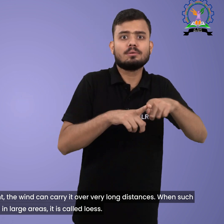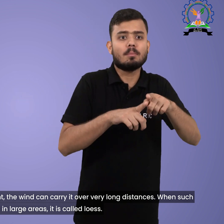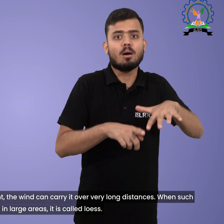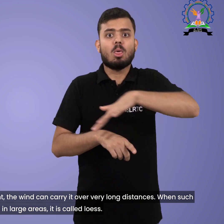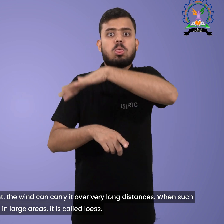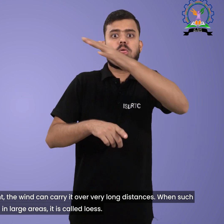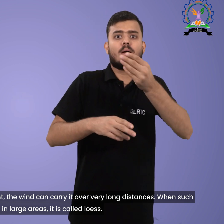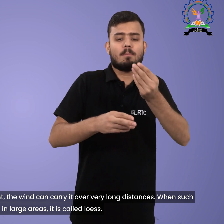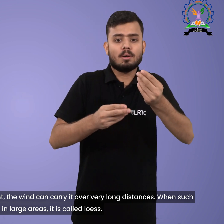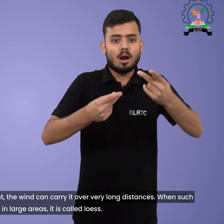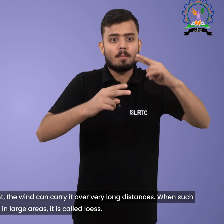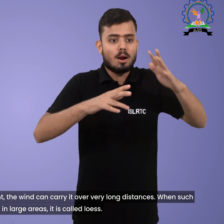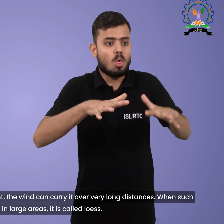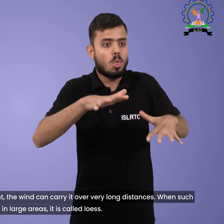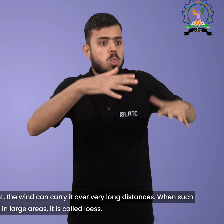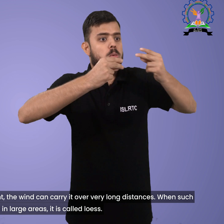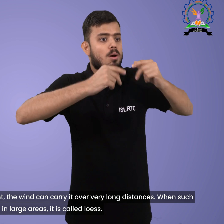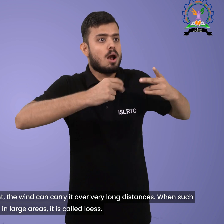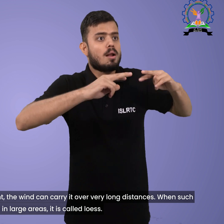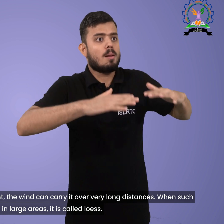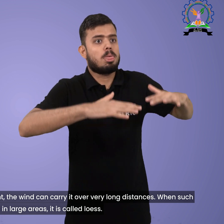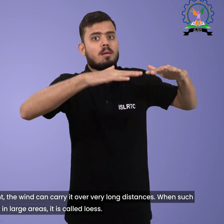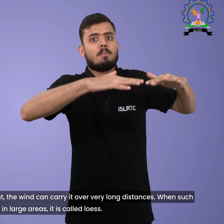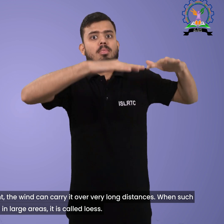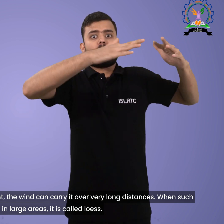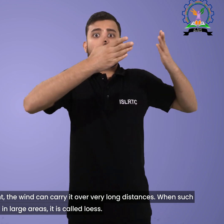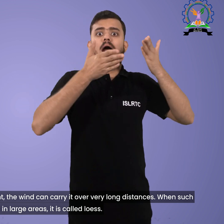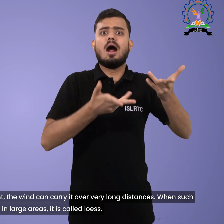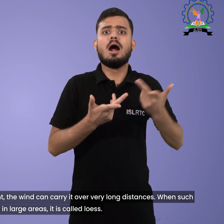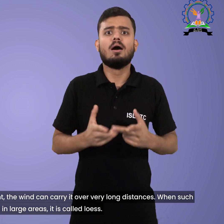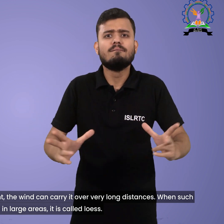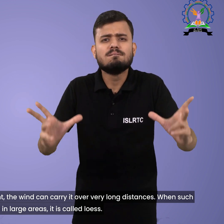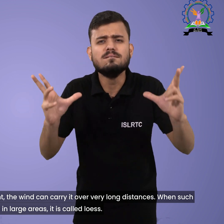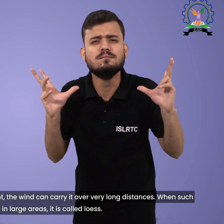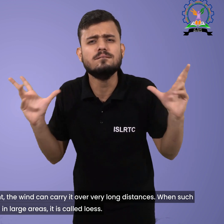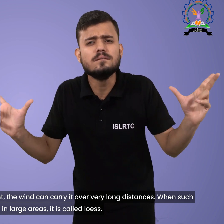is deposited in large areas, it is called loess.